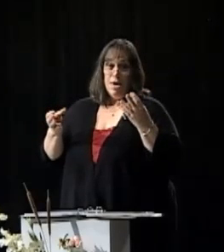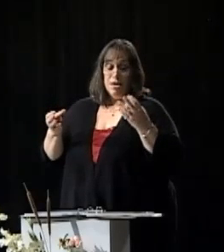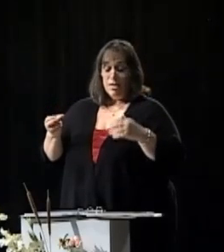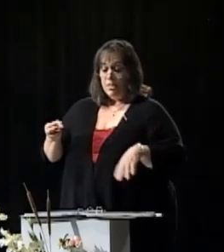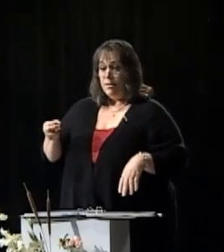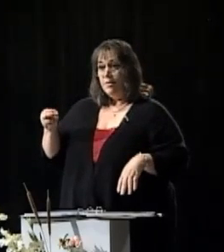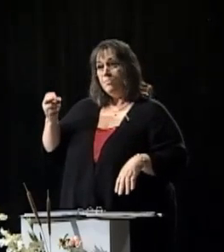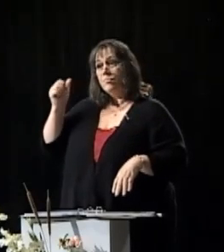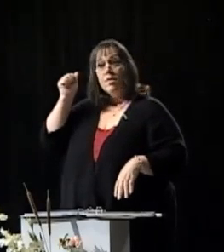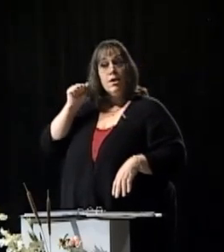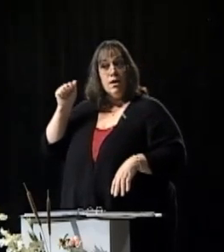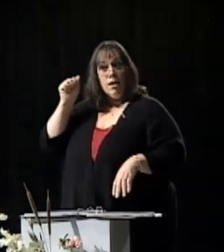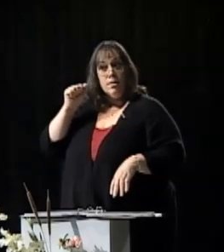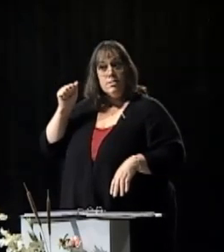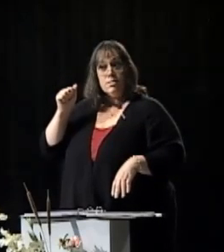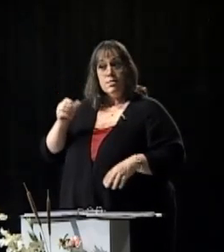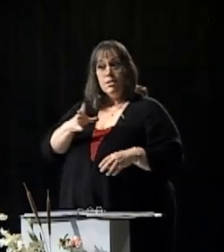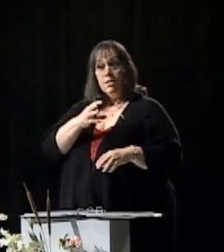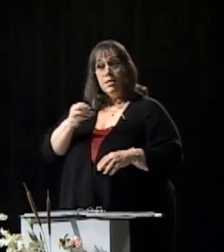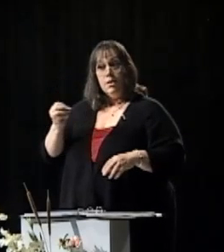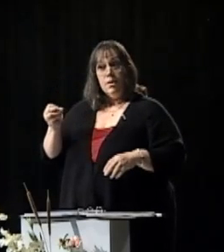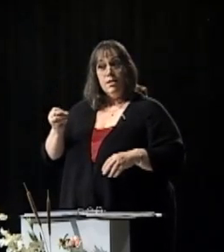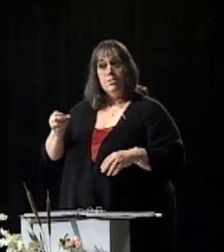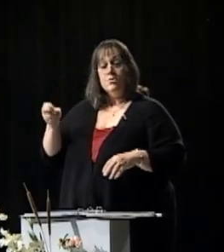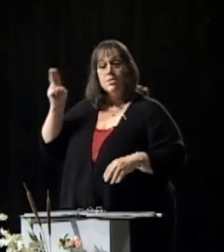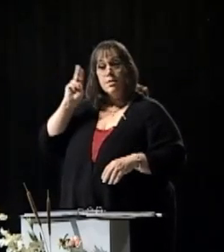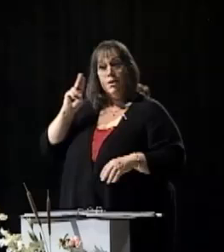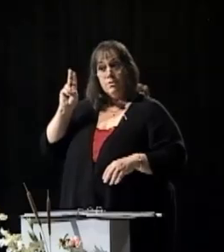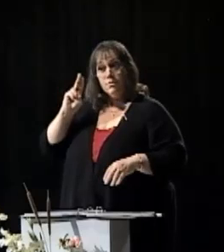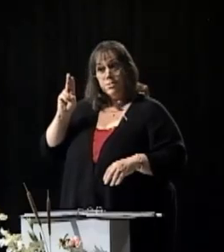many aunts and uncles.